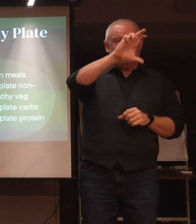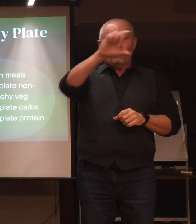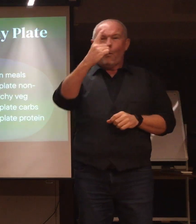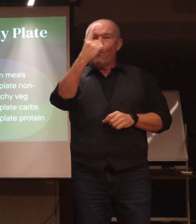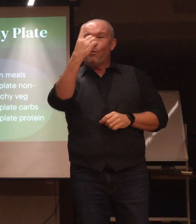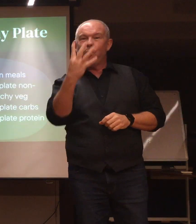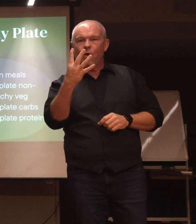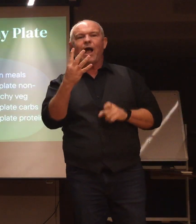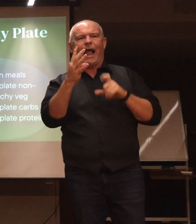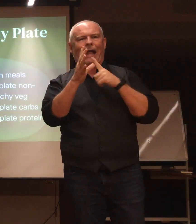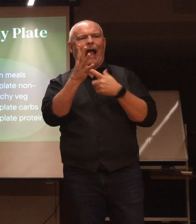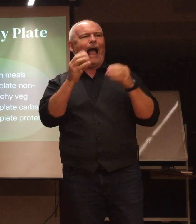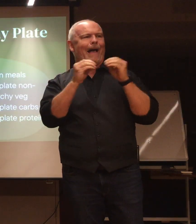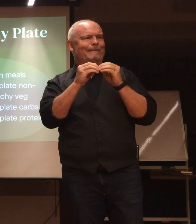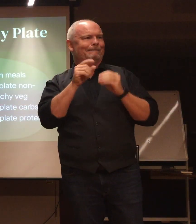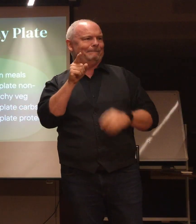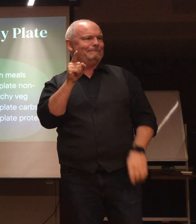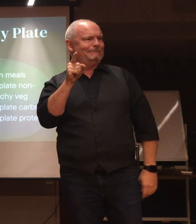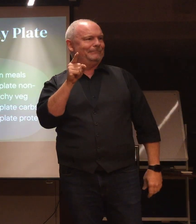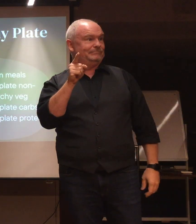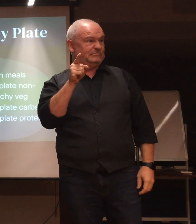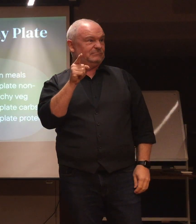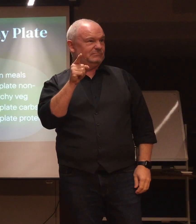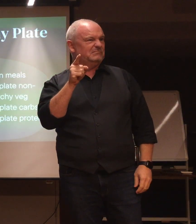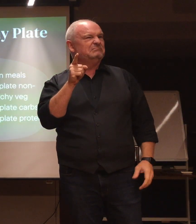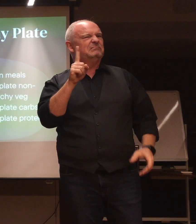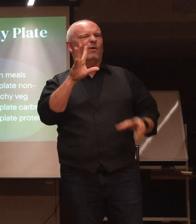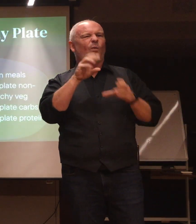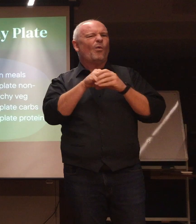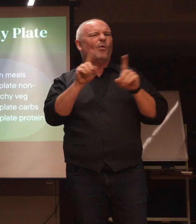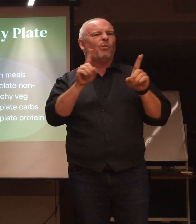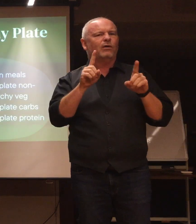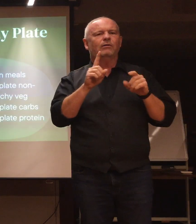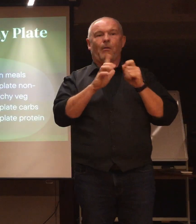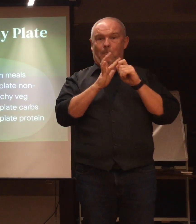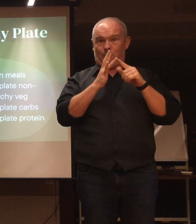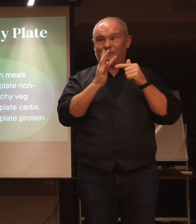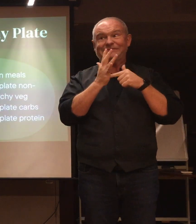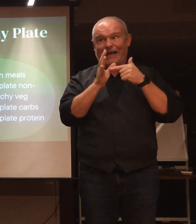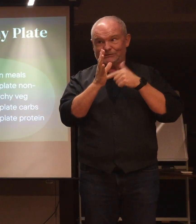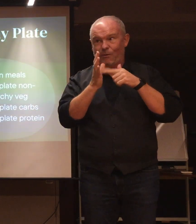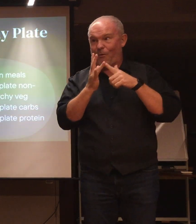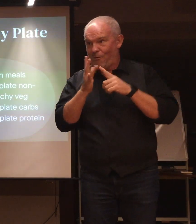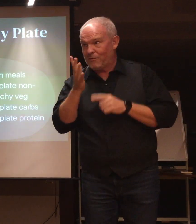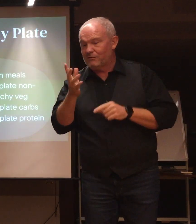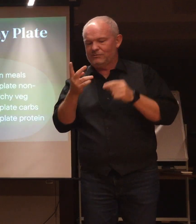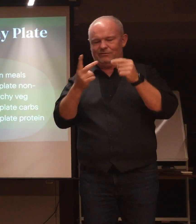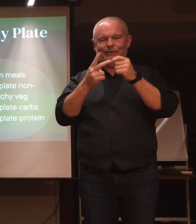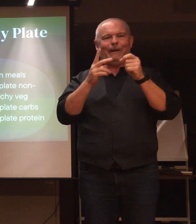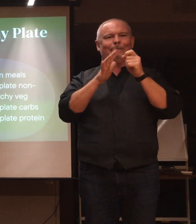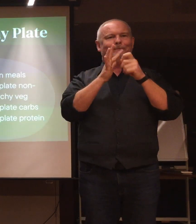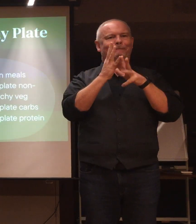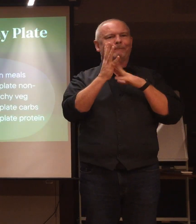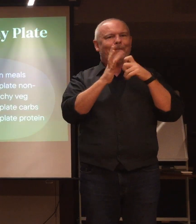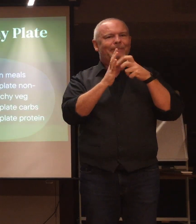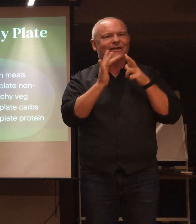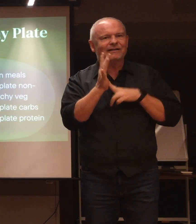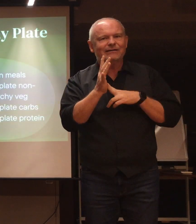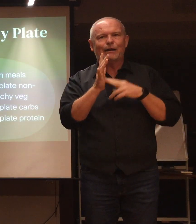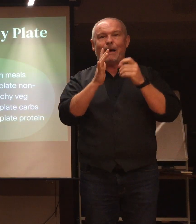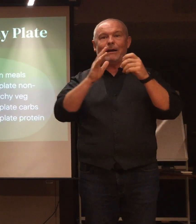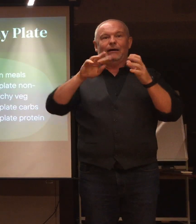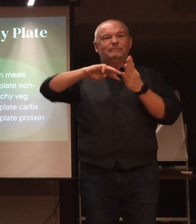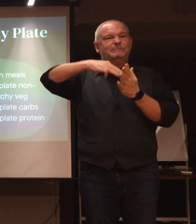be carbohydrate. So that will be your potatoes, your pumpkin, your